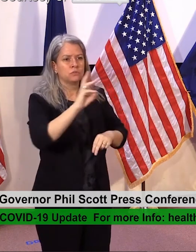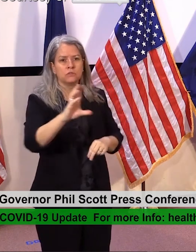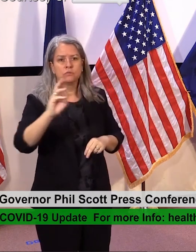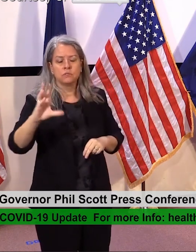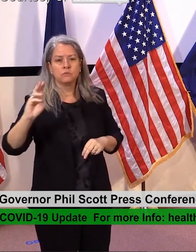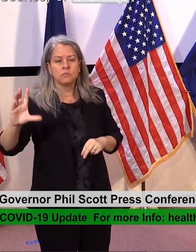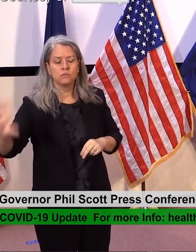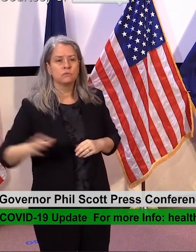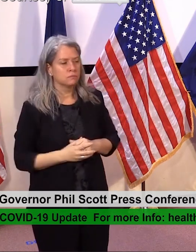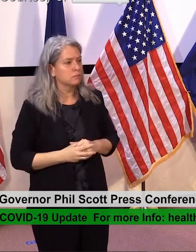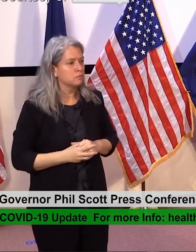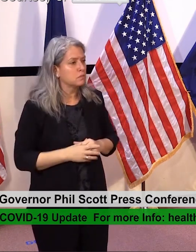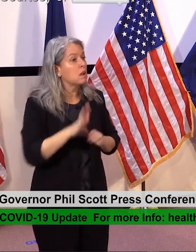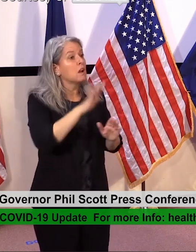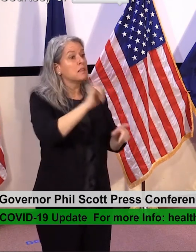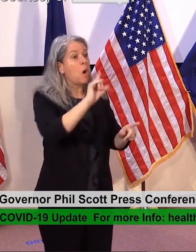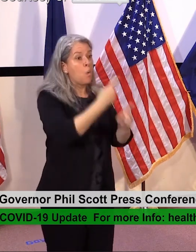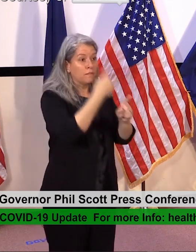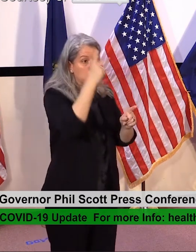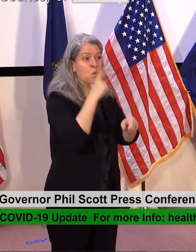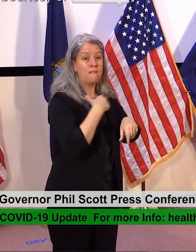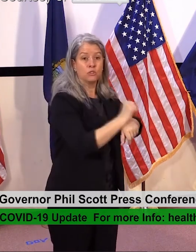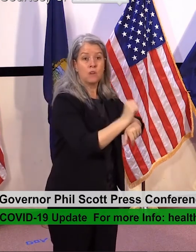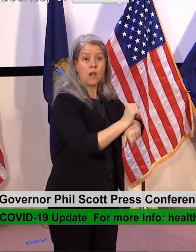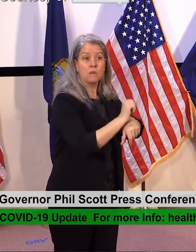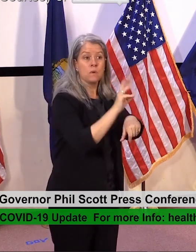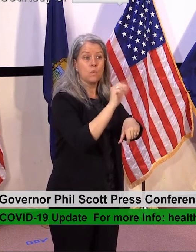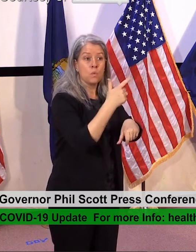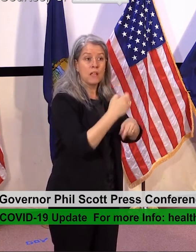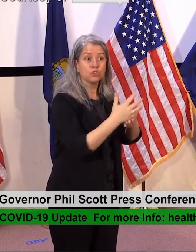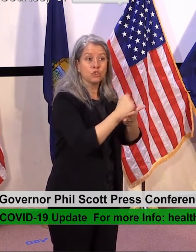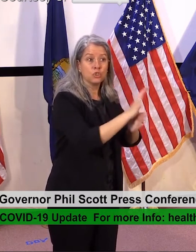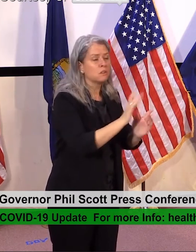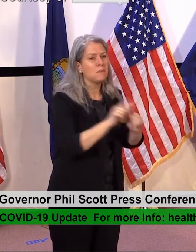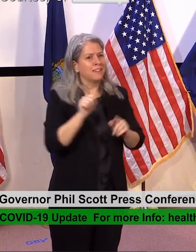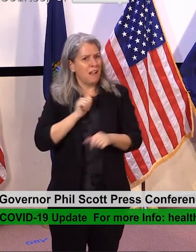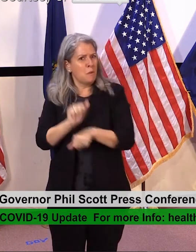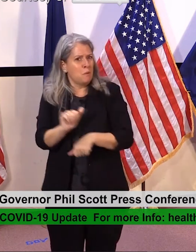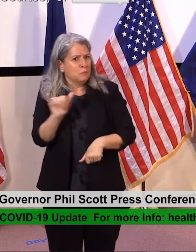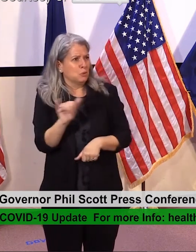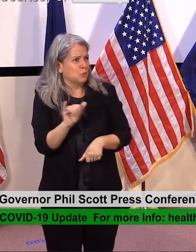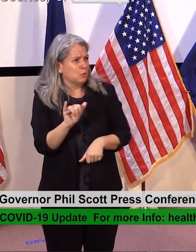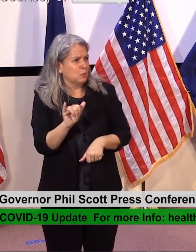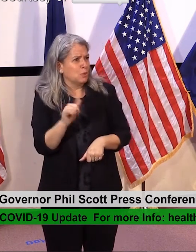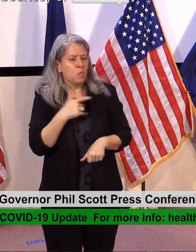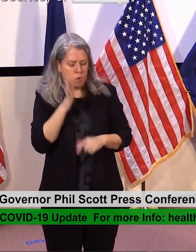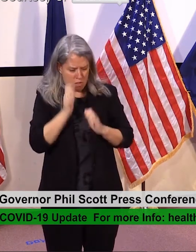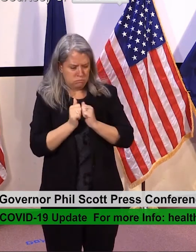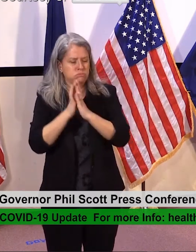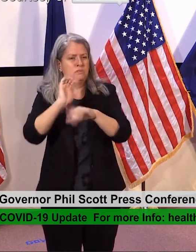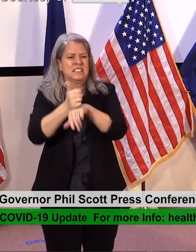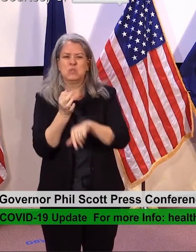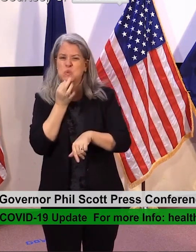self-employed Vermonters and independent contractors, although we're still awaiting guidance from the feds, but we expect to see